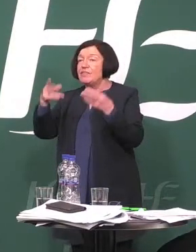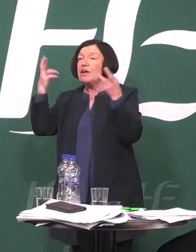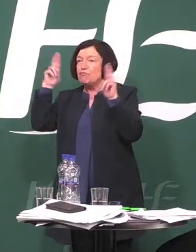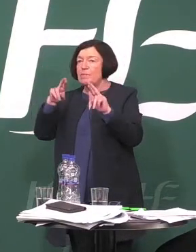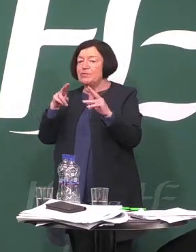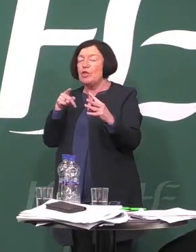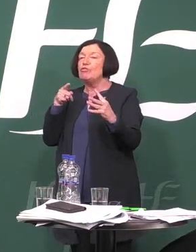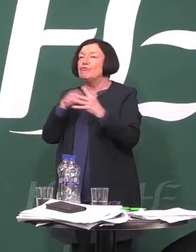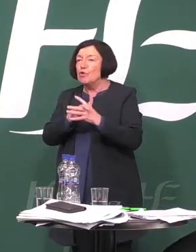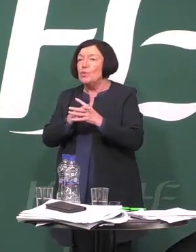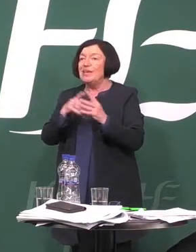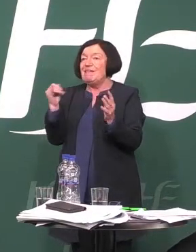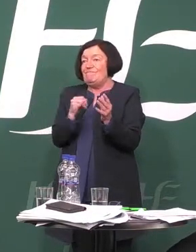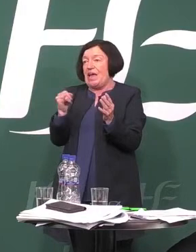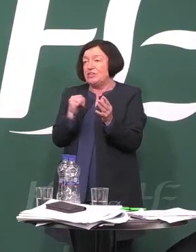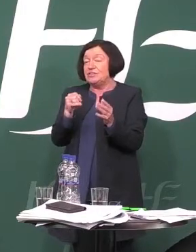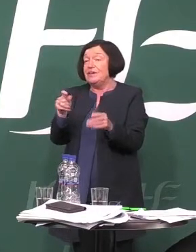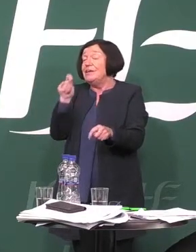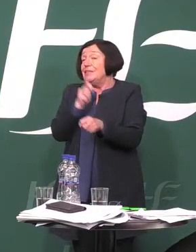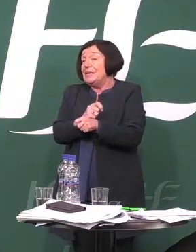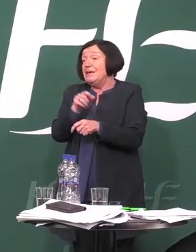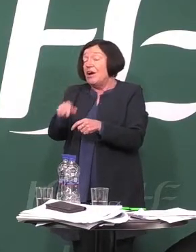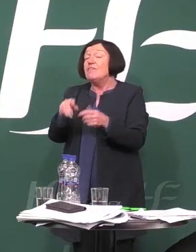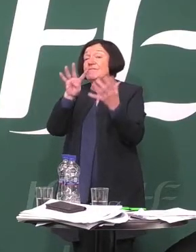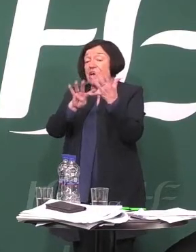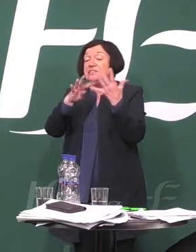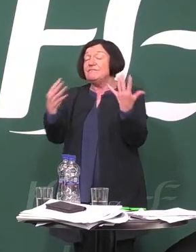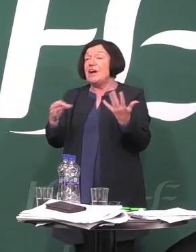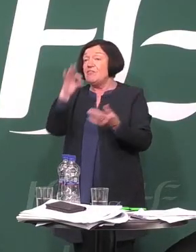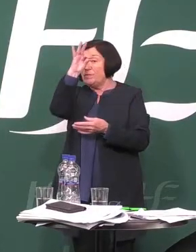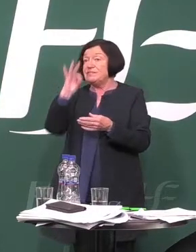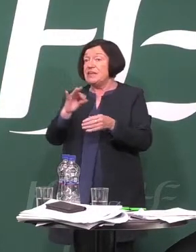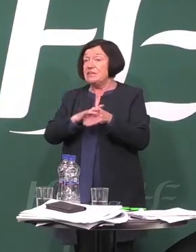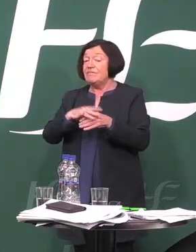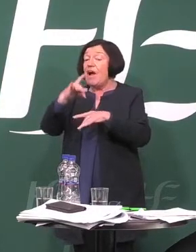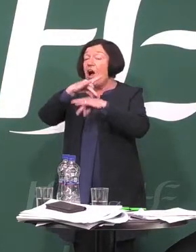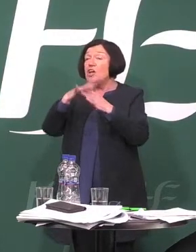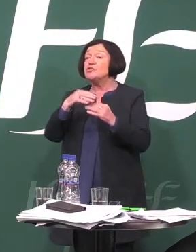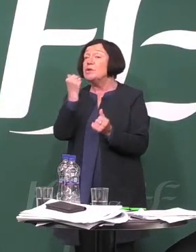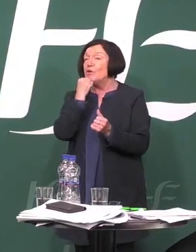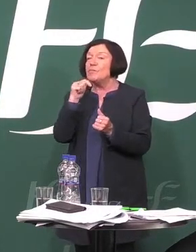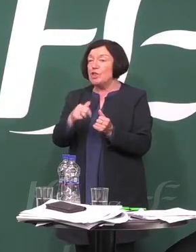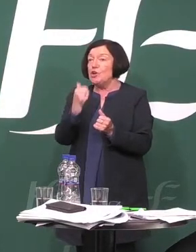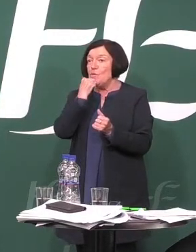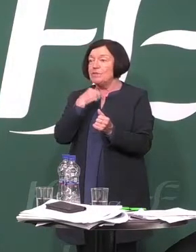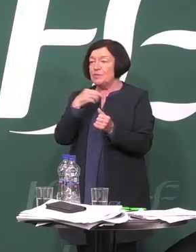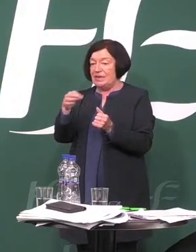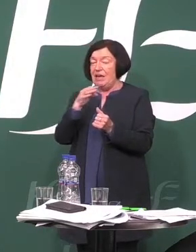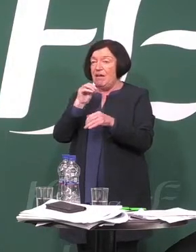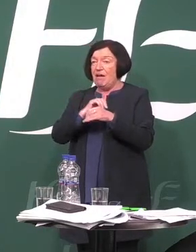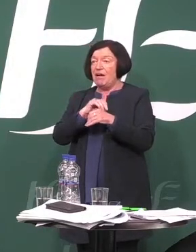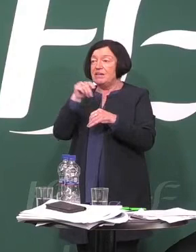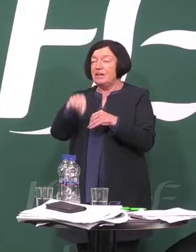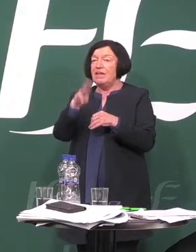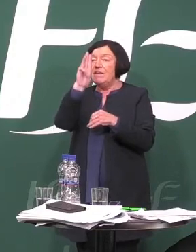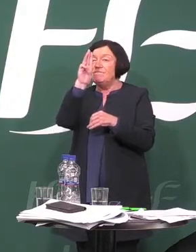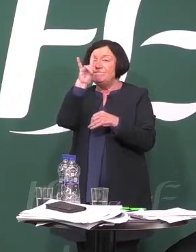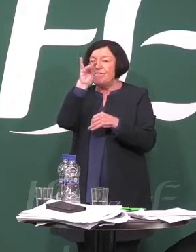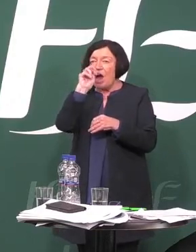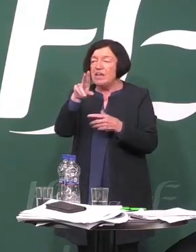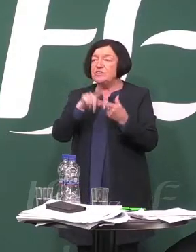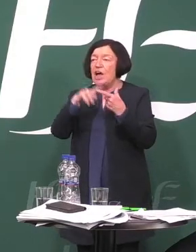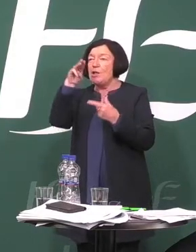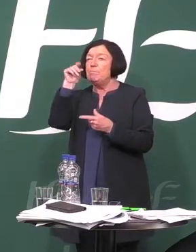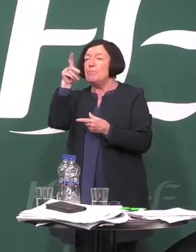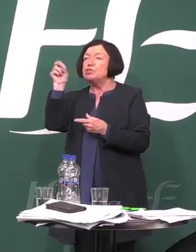the breakthrough infection, even the best case scenario of 95% reduction in hospitalisation, which is the kind of figures we're getting back on the Pfizer and Moderna vaccine.